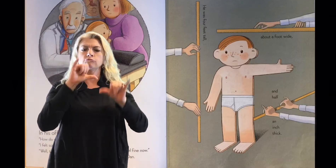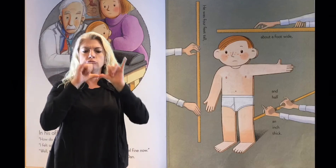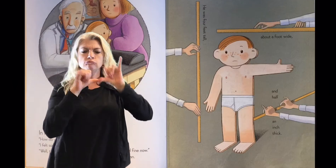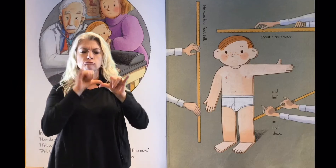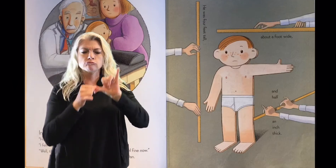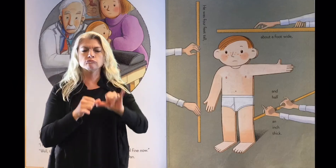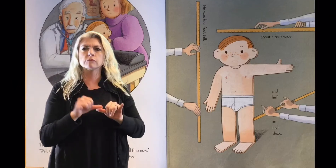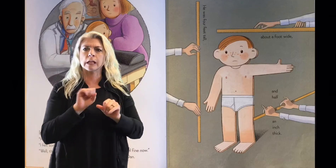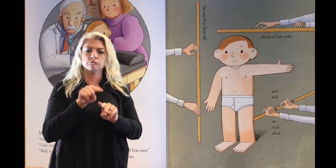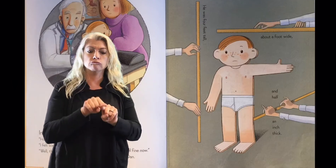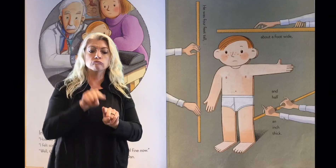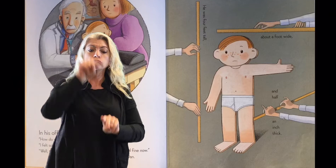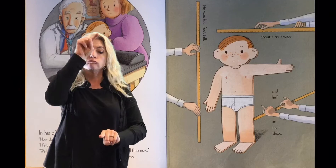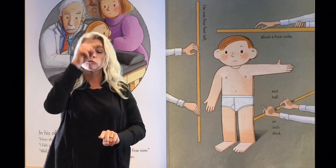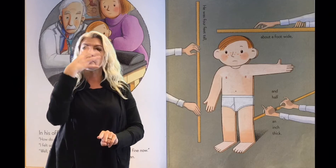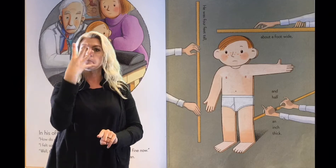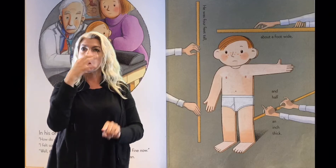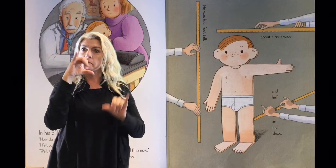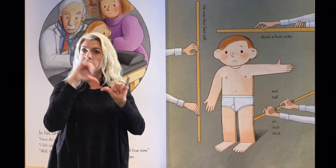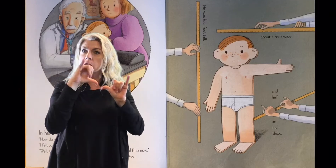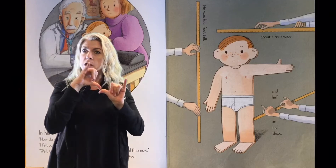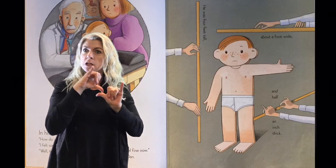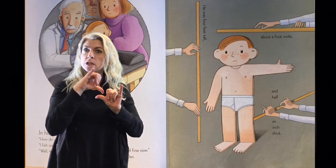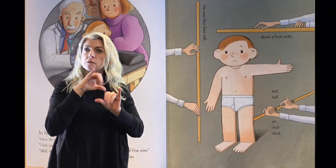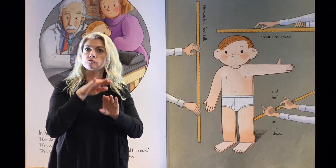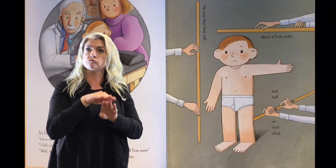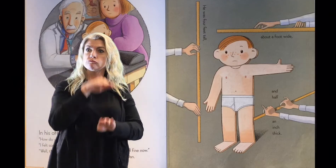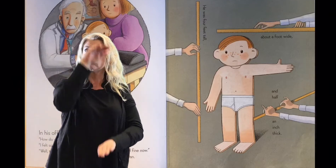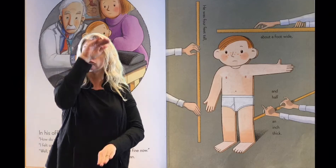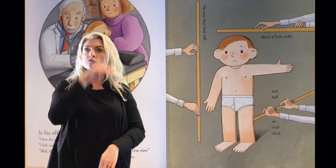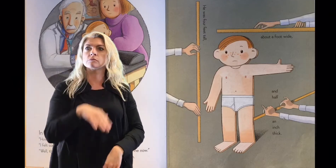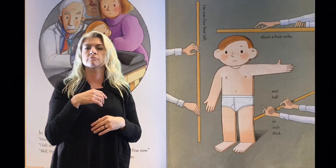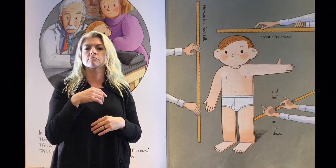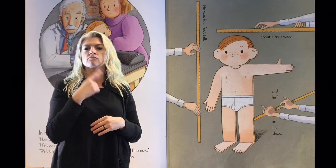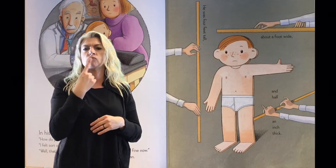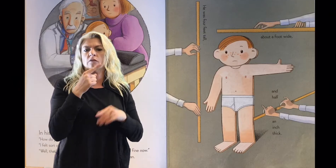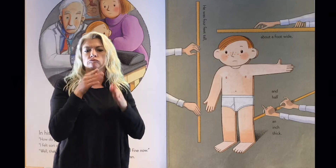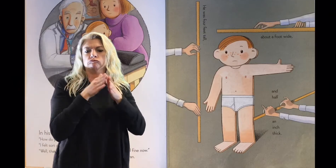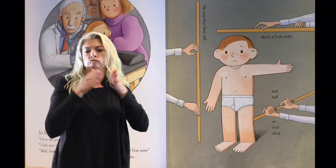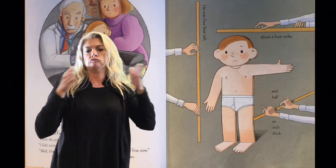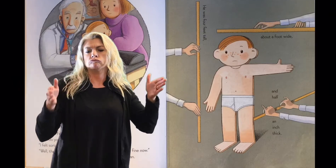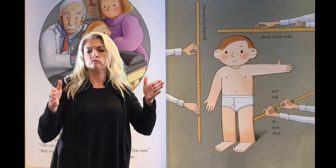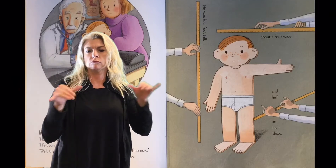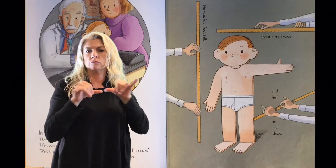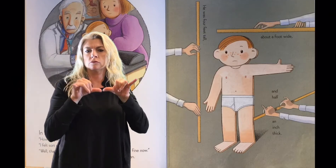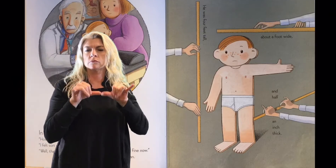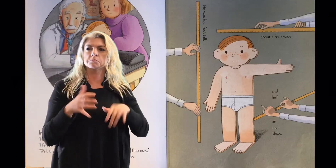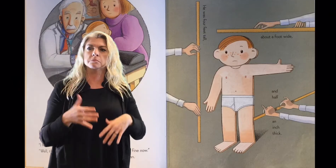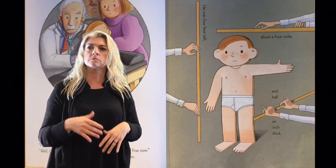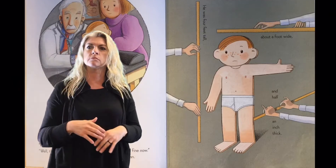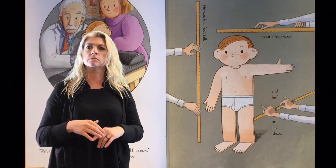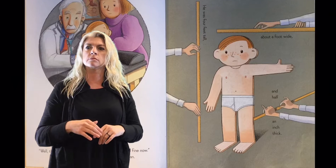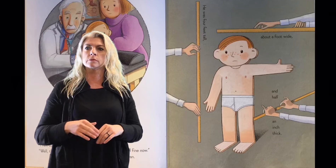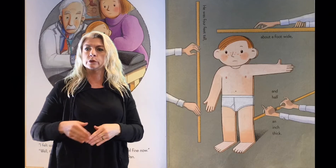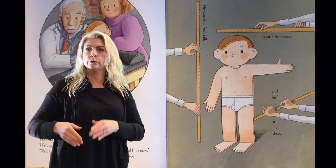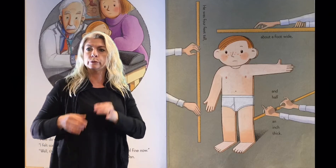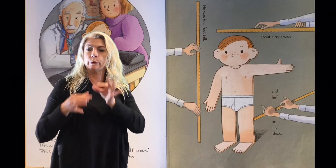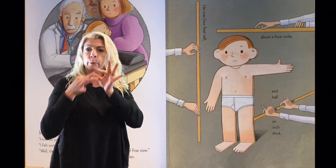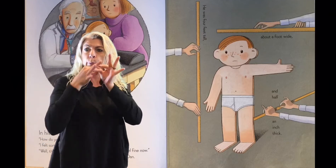The nurses took Stanley's measurements. He was 4 feet tall, about a foot